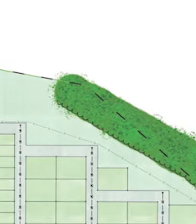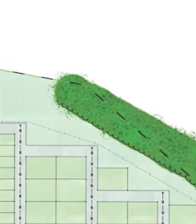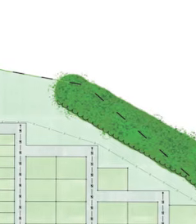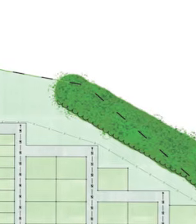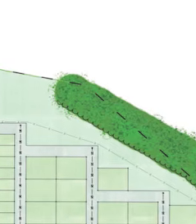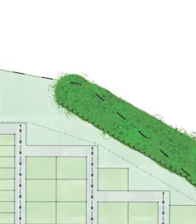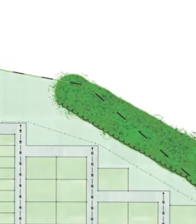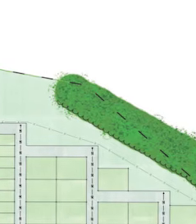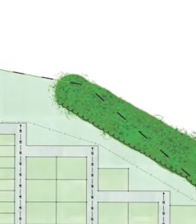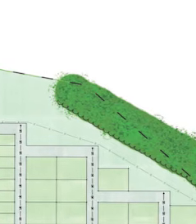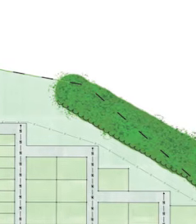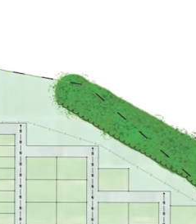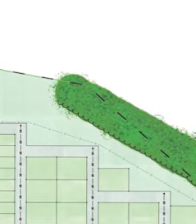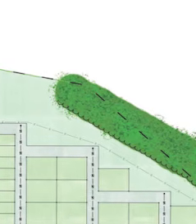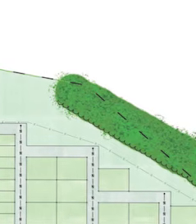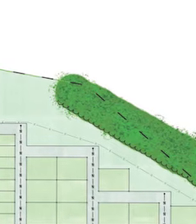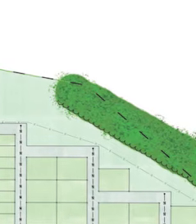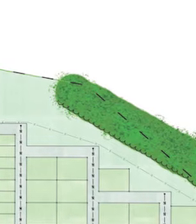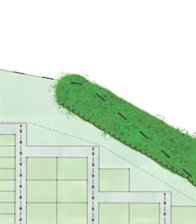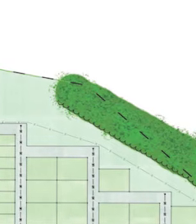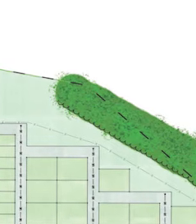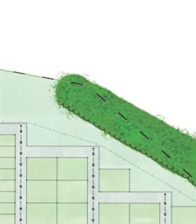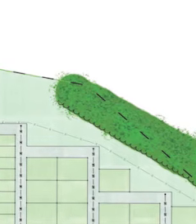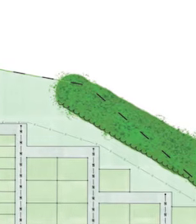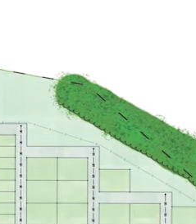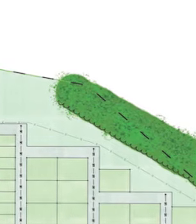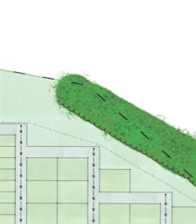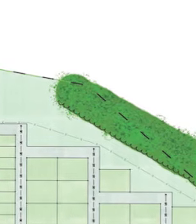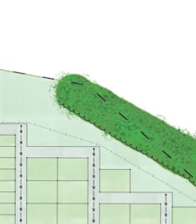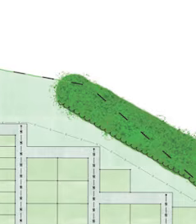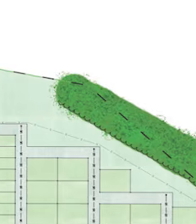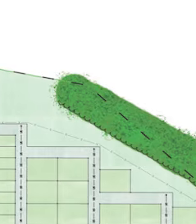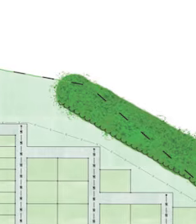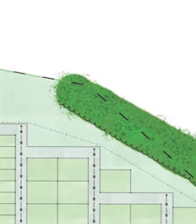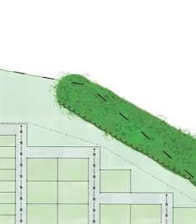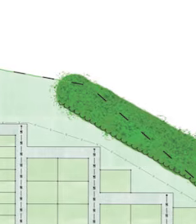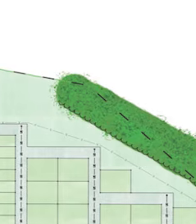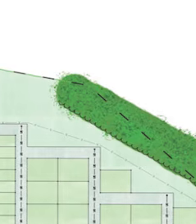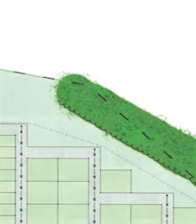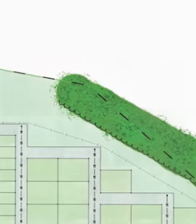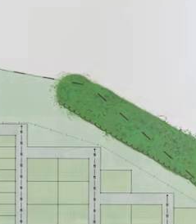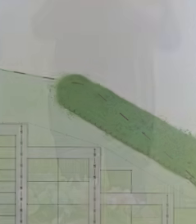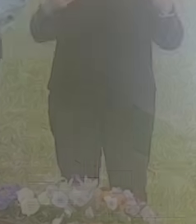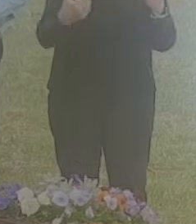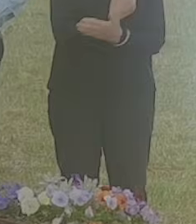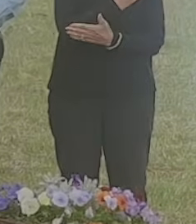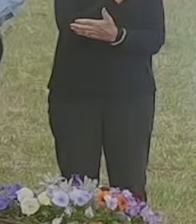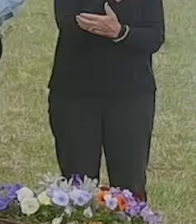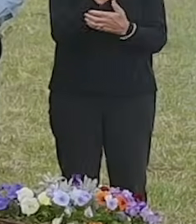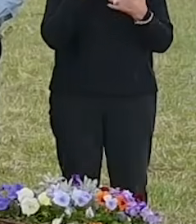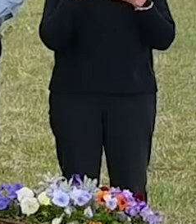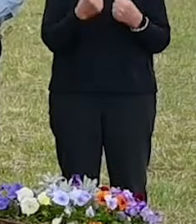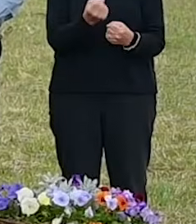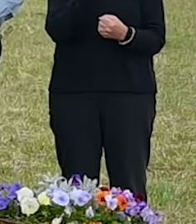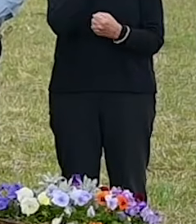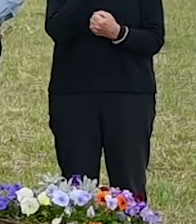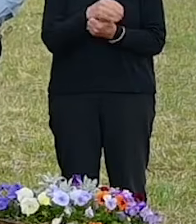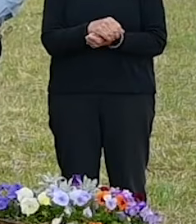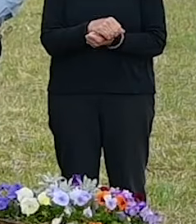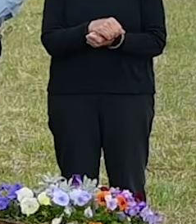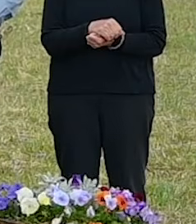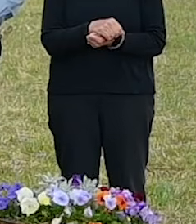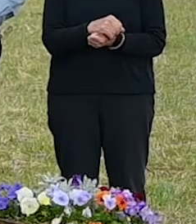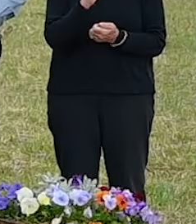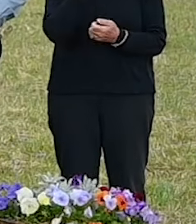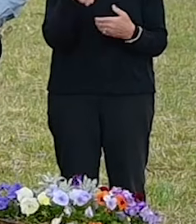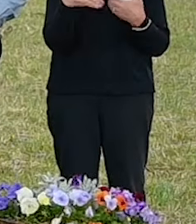cultures, backgrounds, and experiences. They will provide access to fresh and healthy food. They